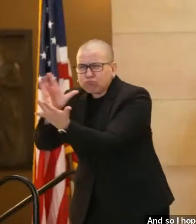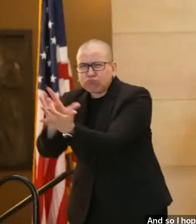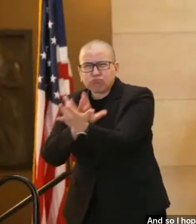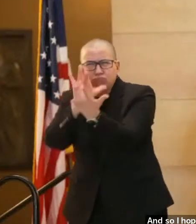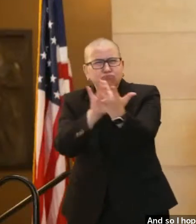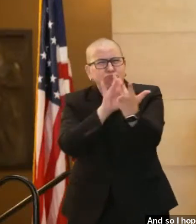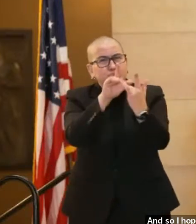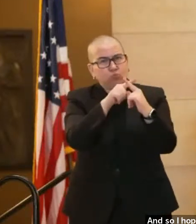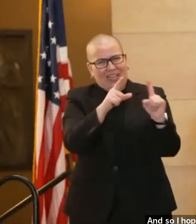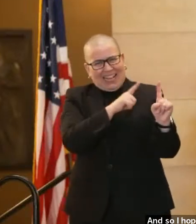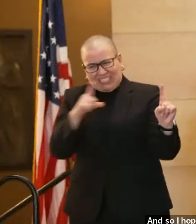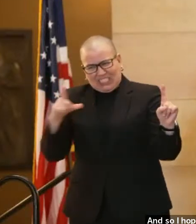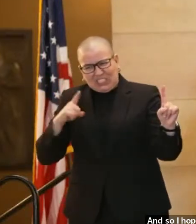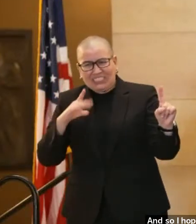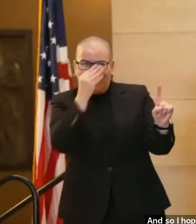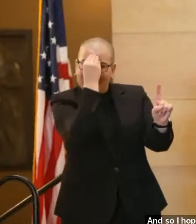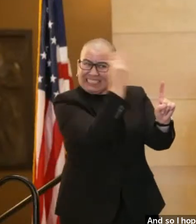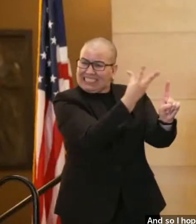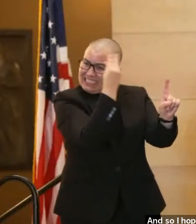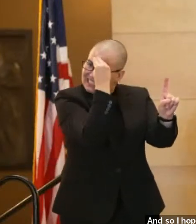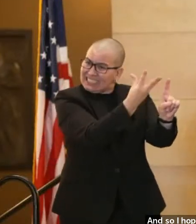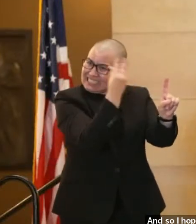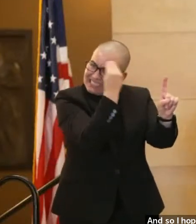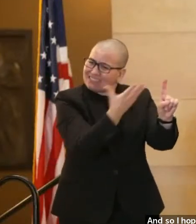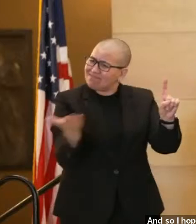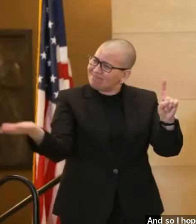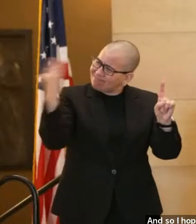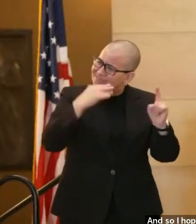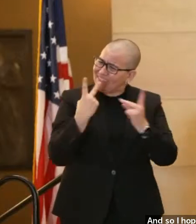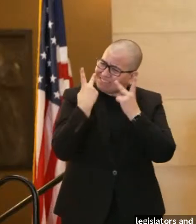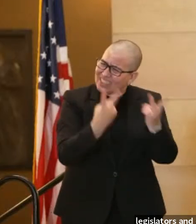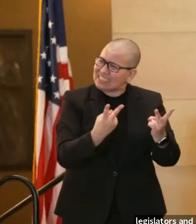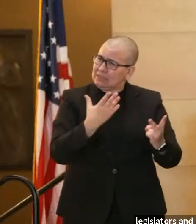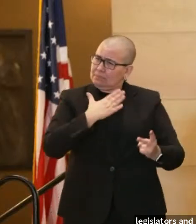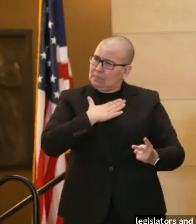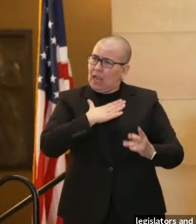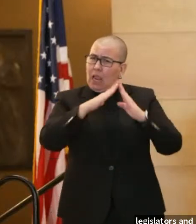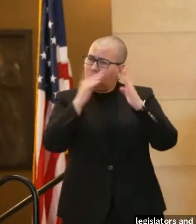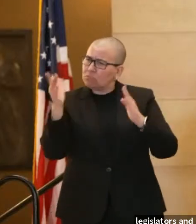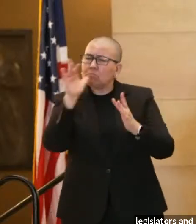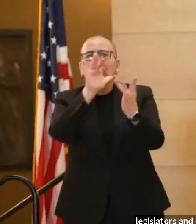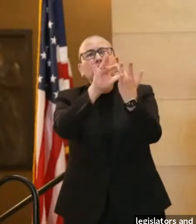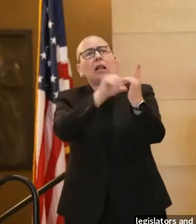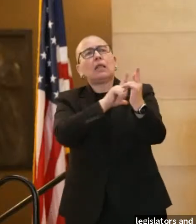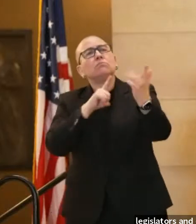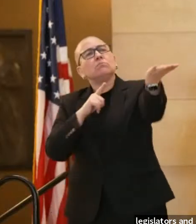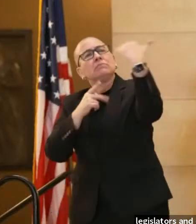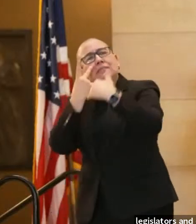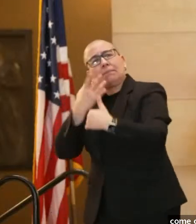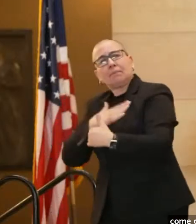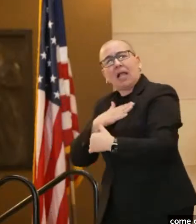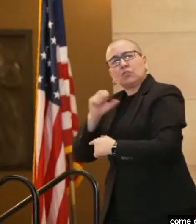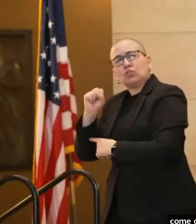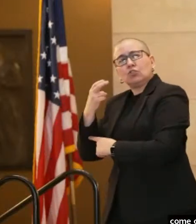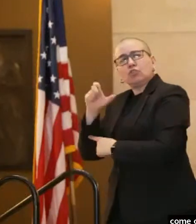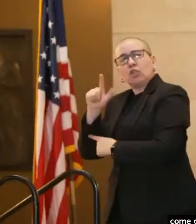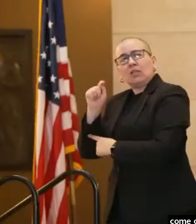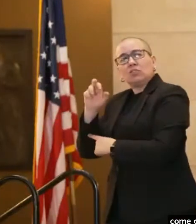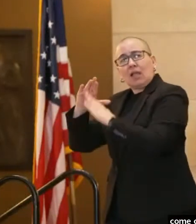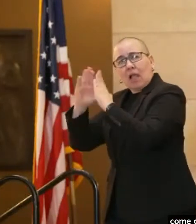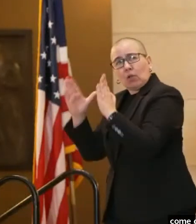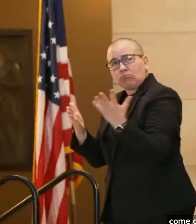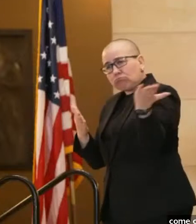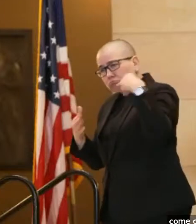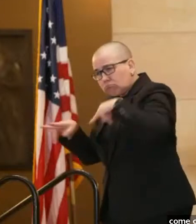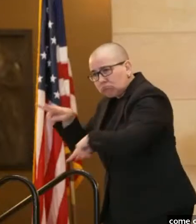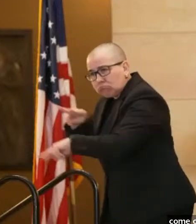offering that and encouraging them to come out and meet with you as well. I'm also to the point now where, you know, I know you've all